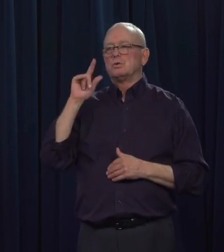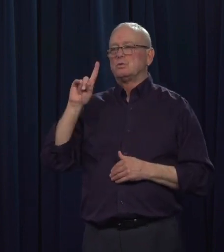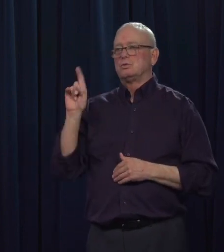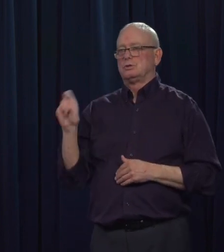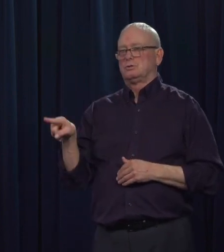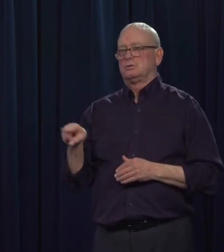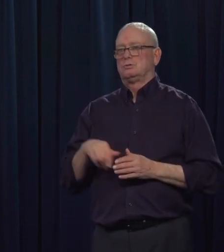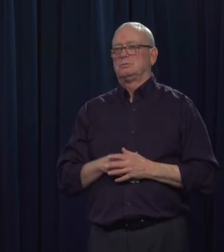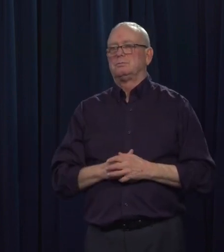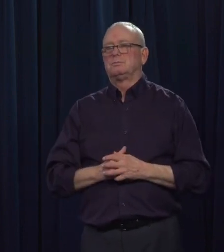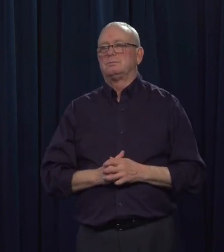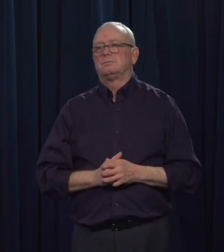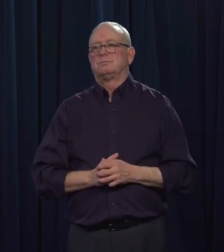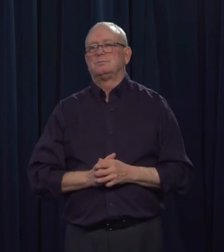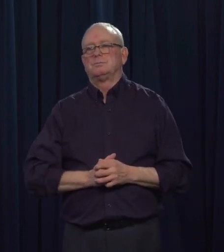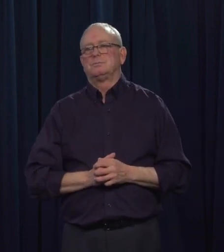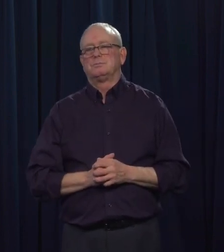Hudas